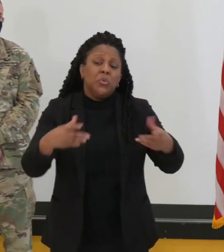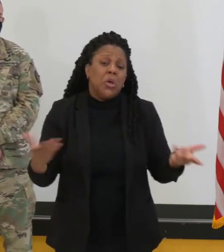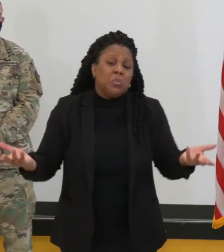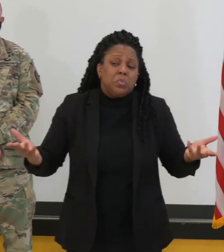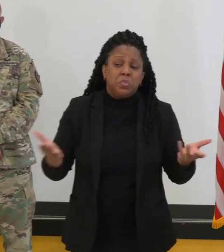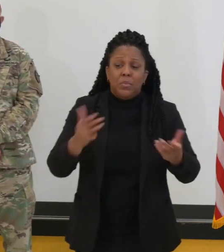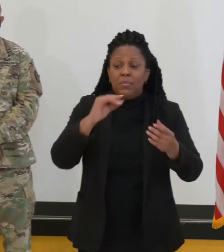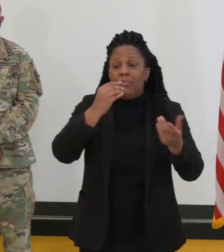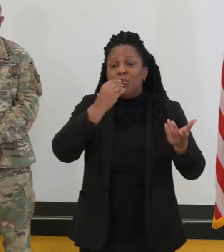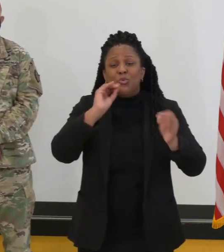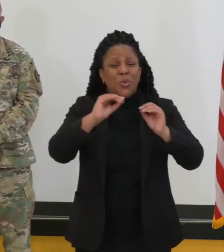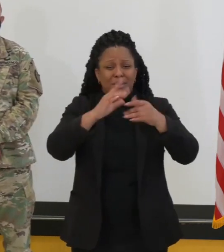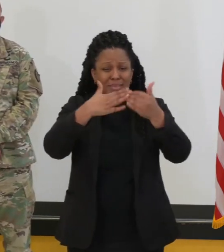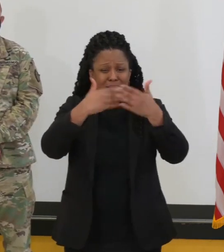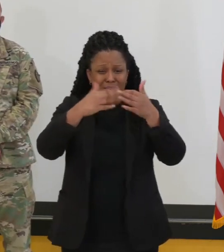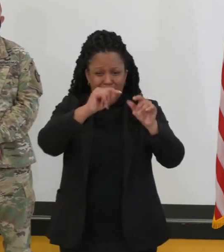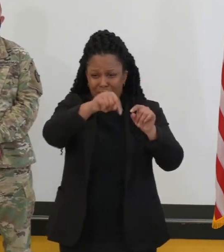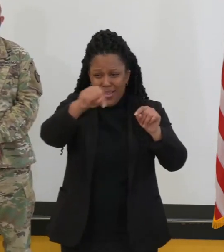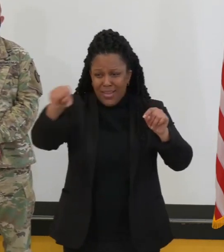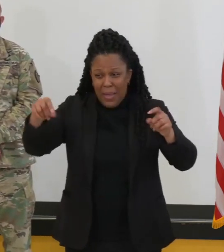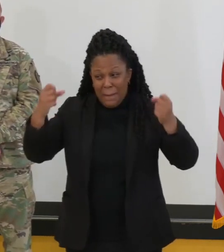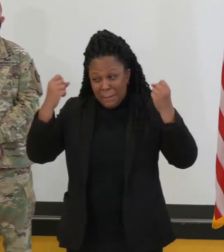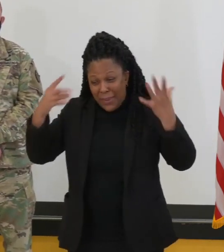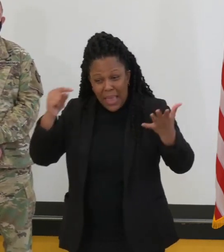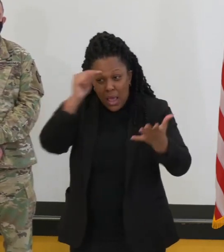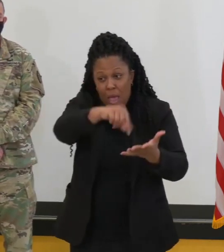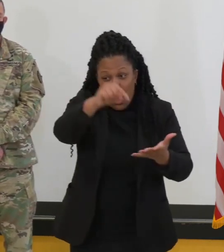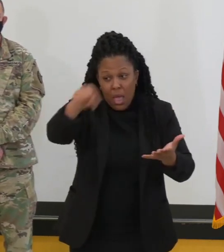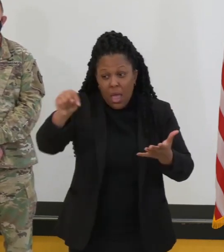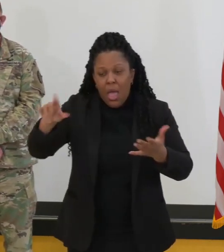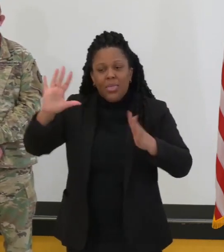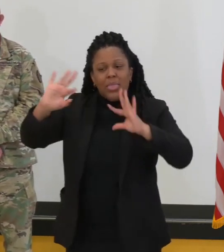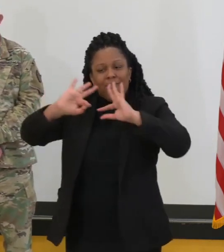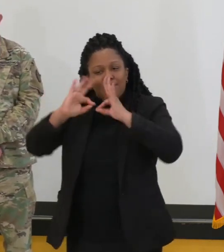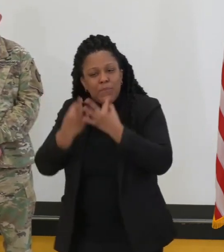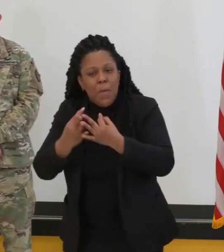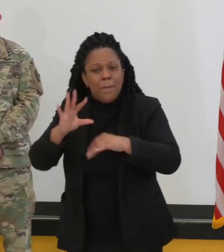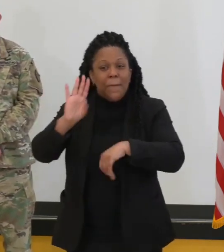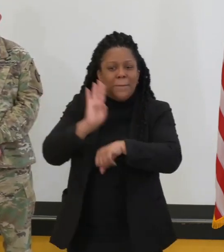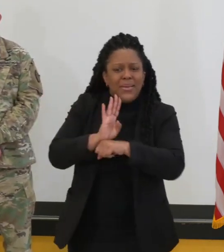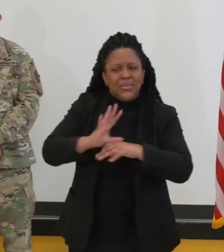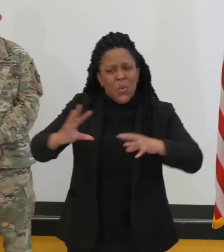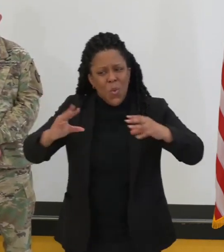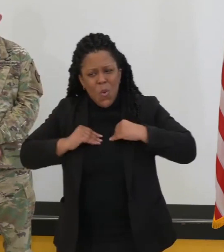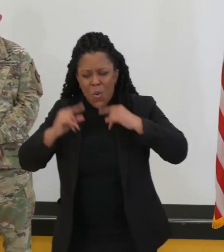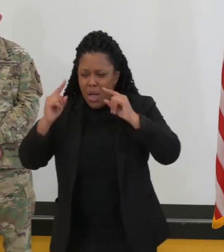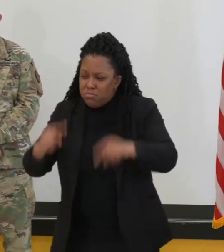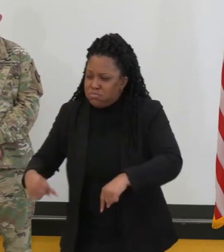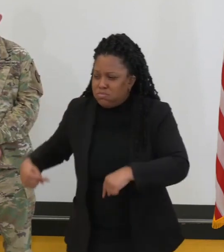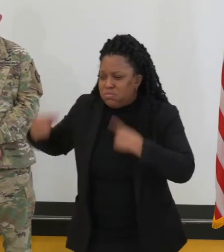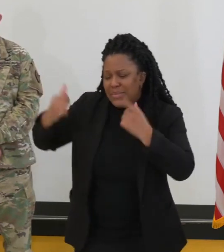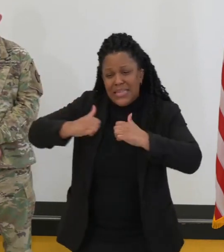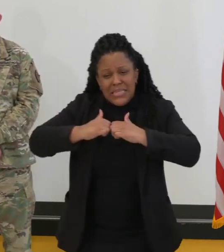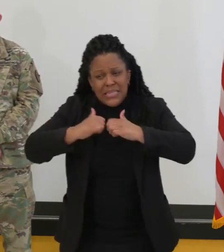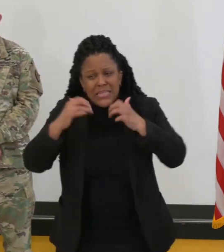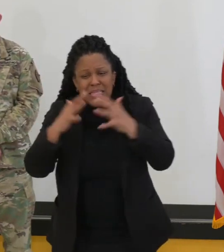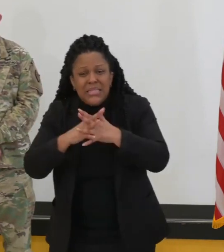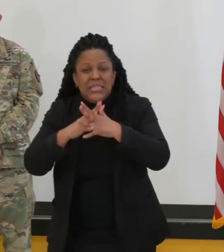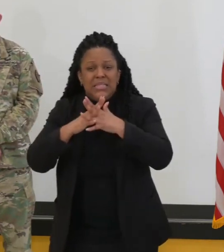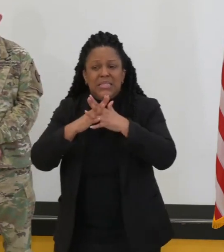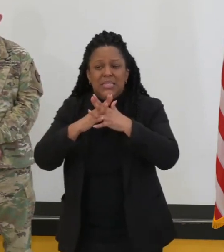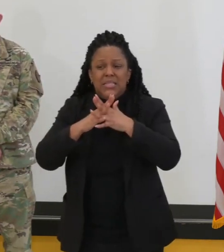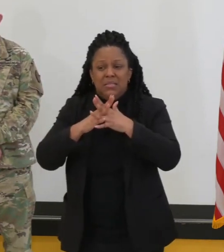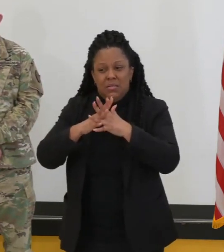people, that's their life's work. That's their life savings. That's their future, and that's their fortune that has been built into